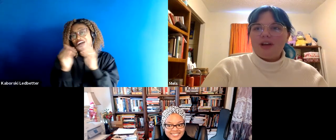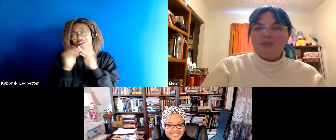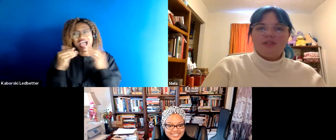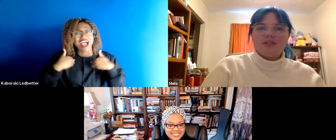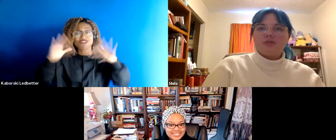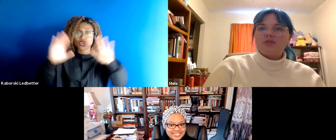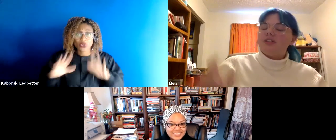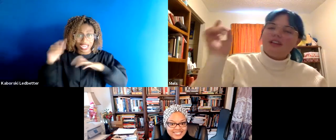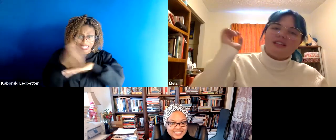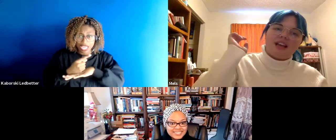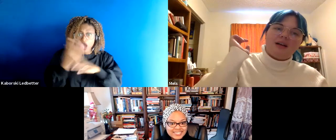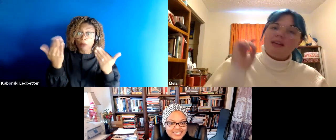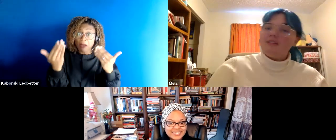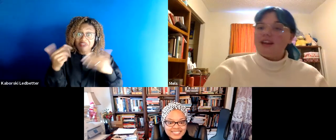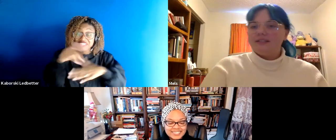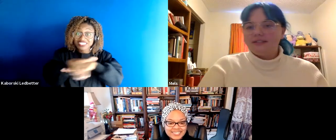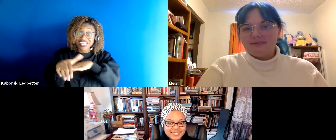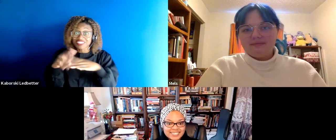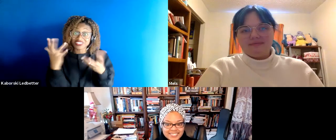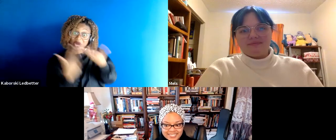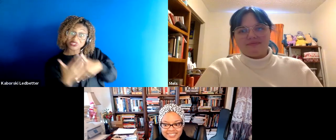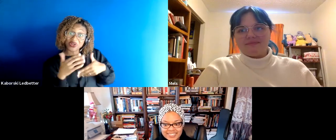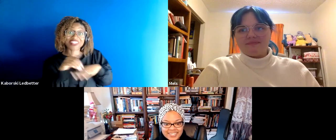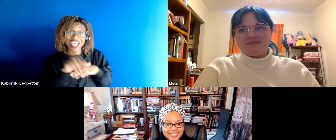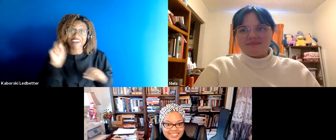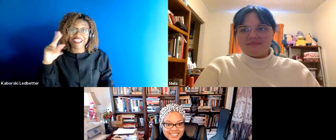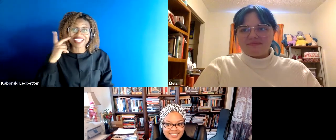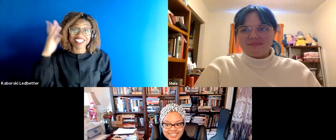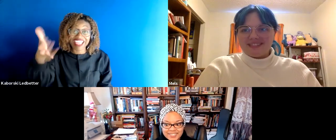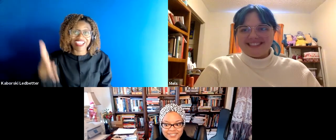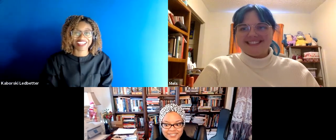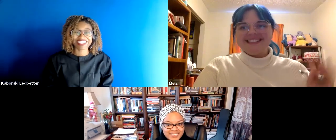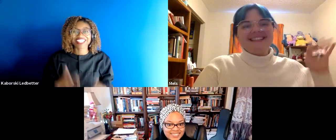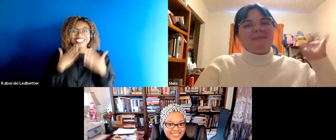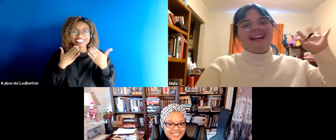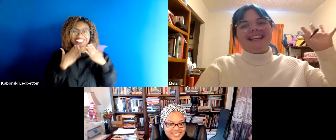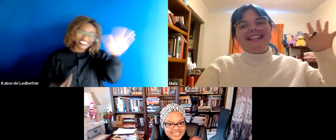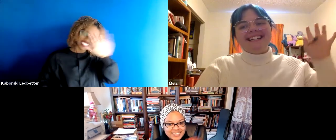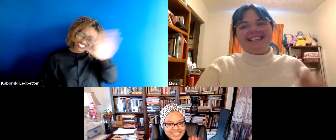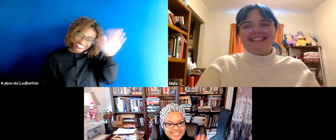I hope you come to the social this evening. Thank you.